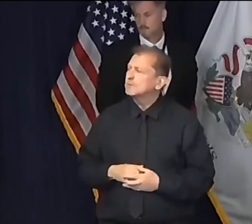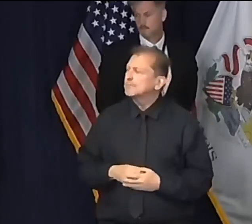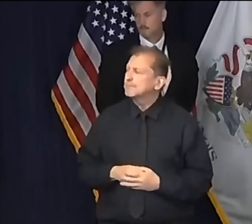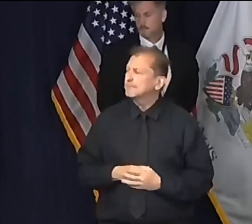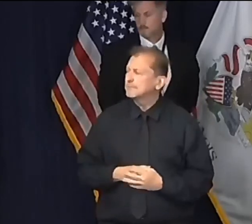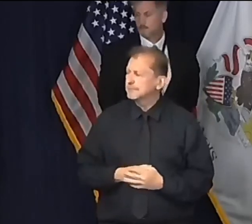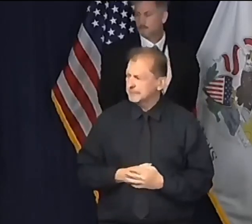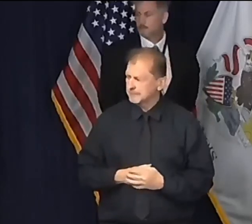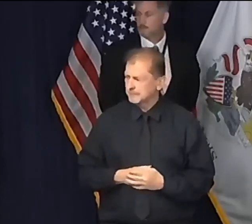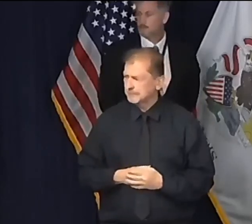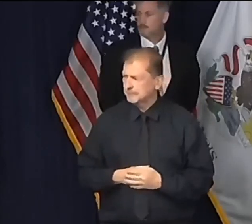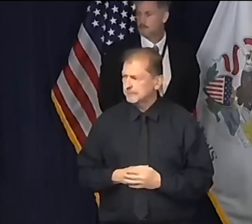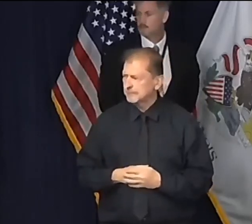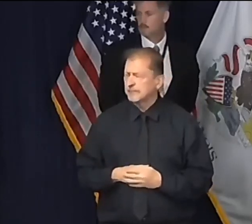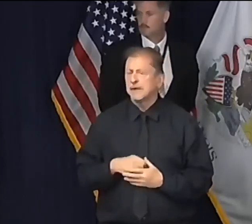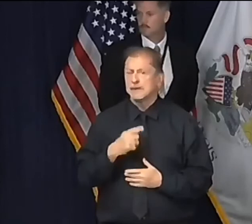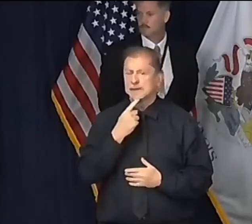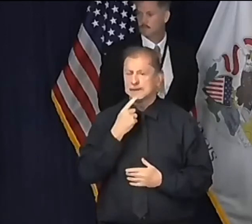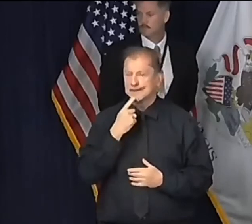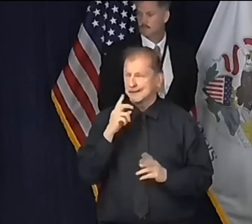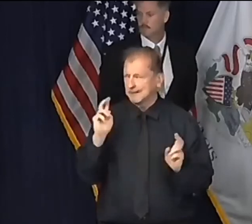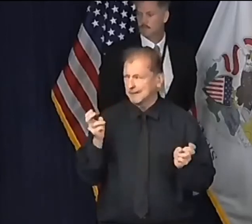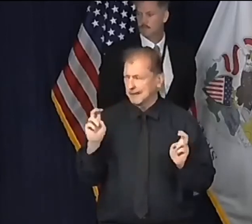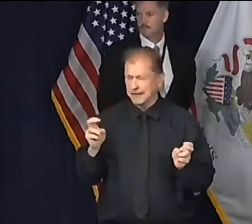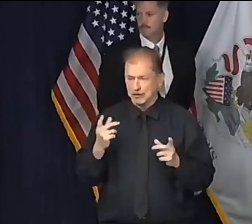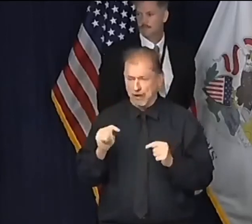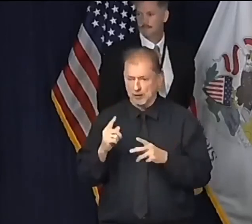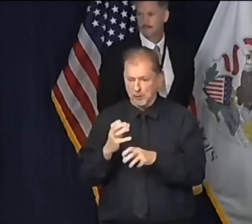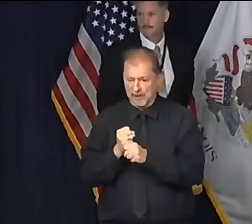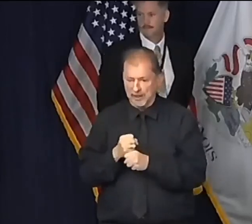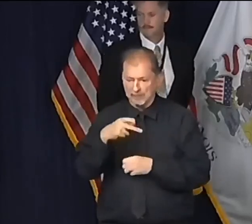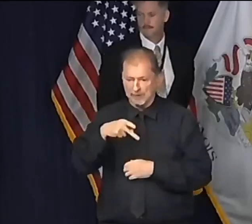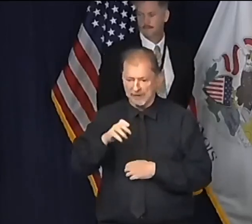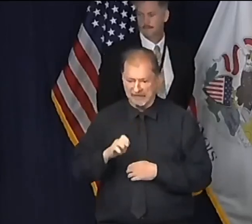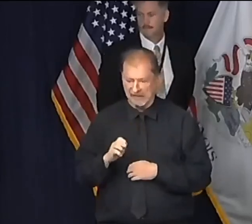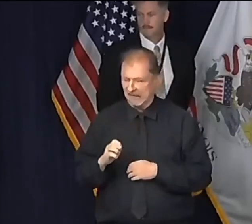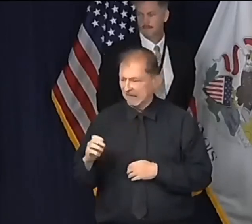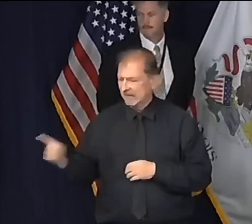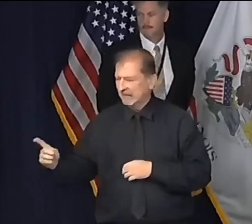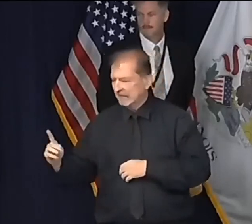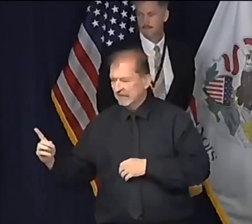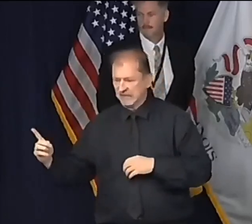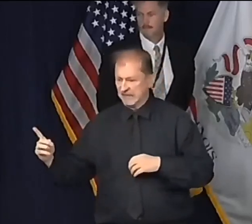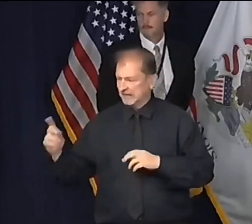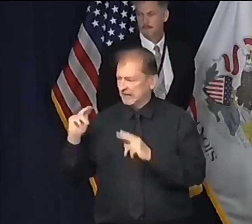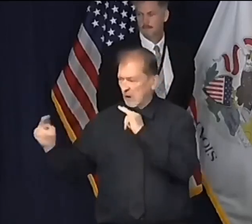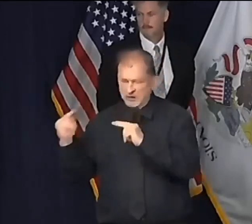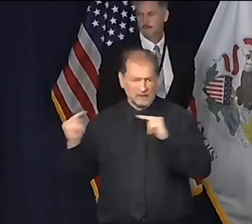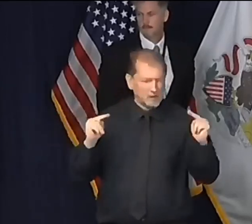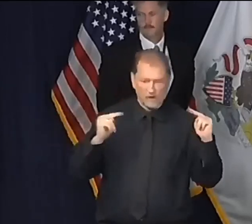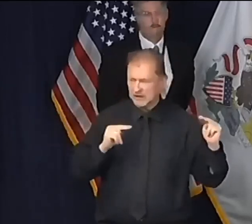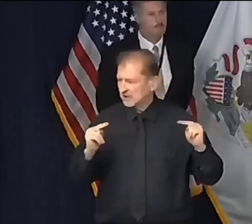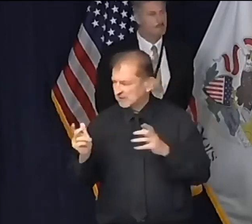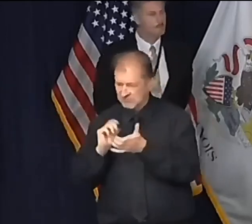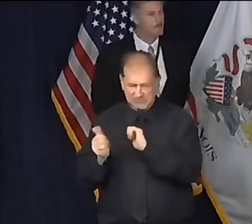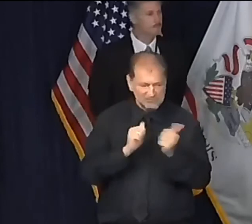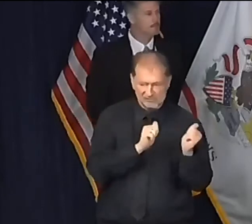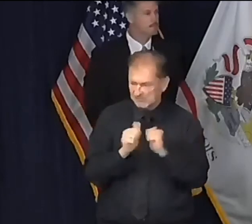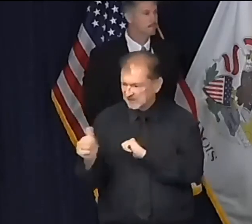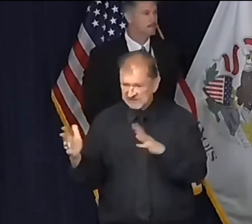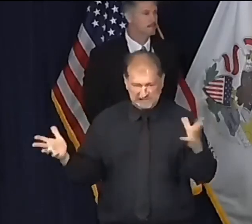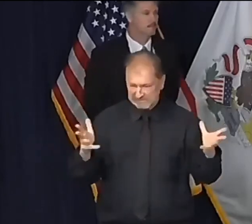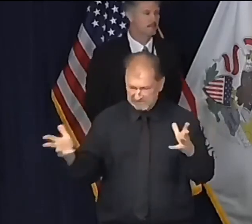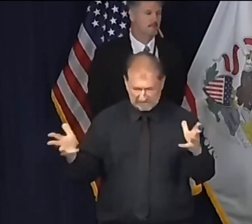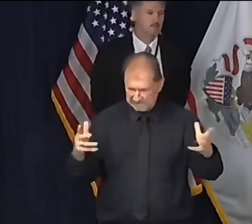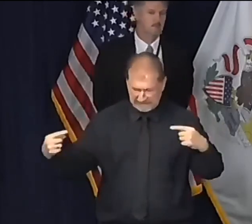talked about the Wild West of securing PPE outside the government, but what is it like working with the feds? Is it organized, or